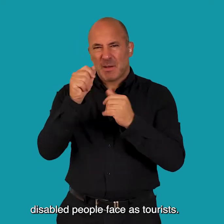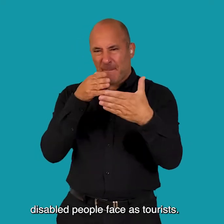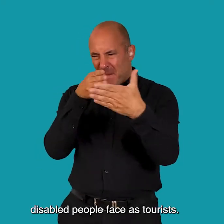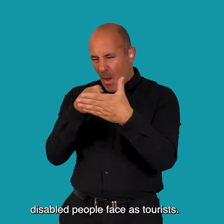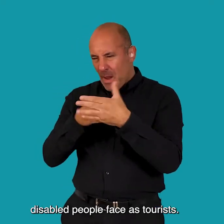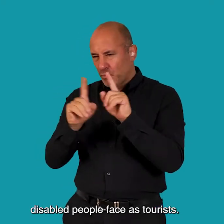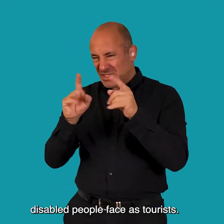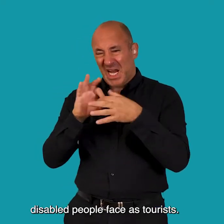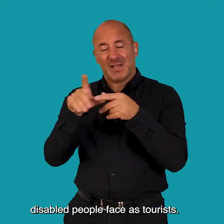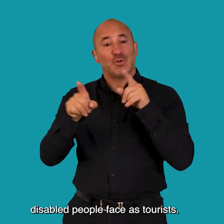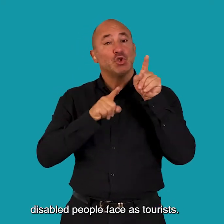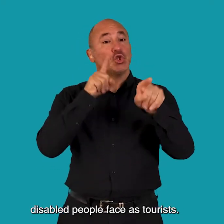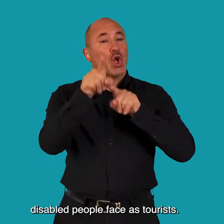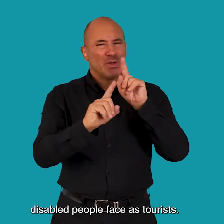disabled people face as tourists.